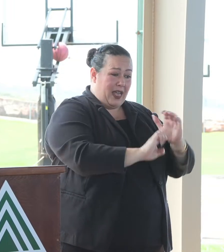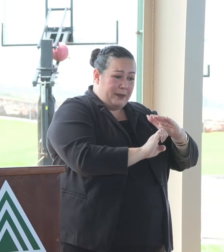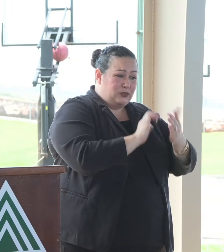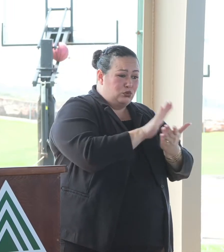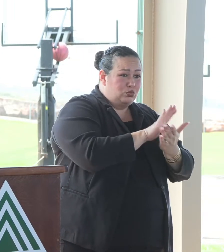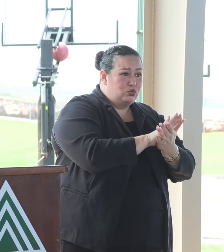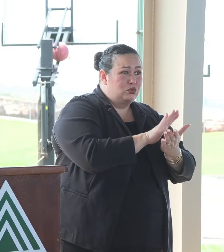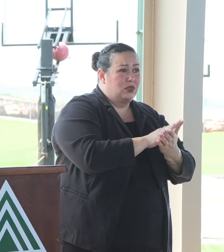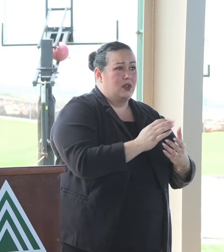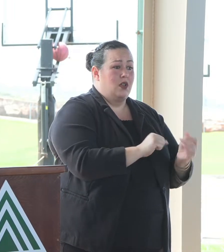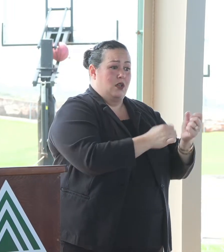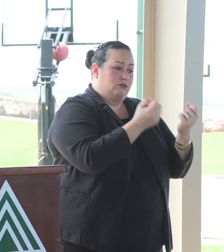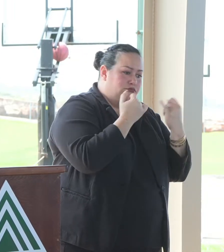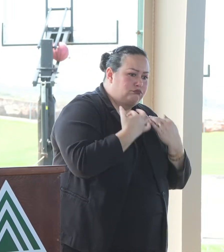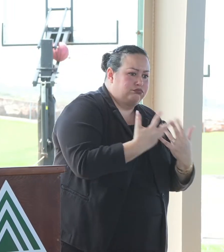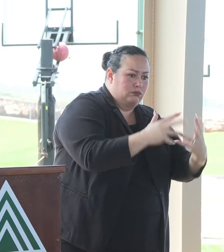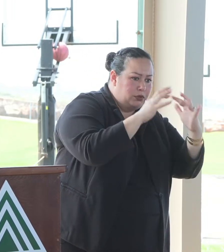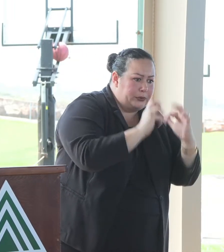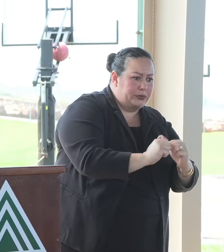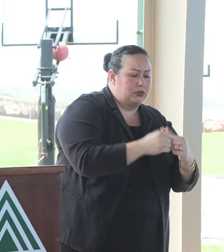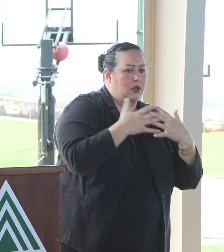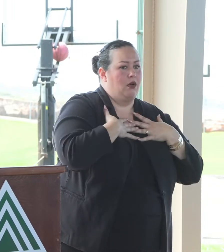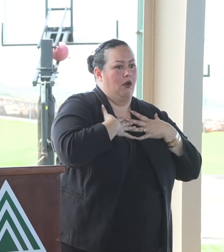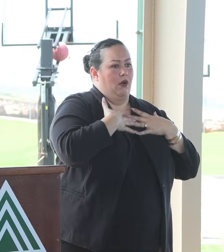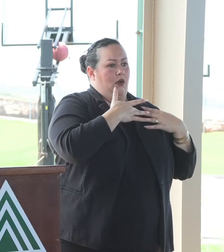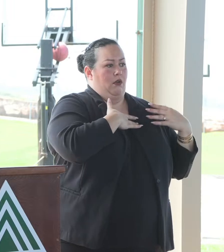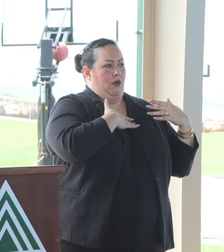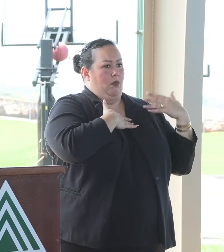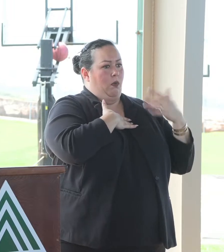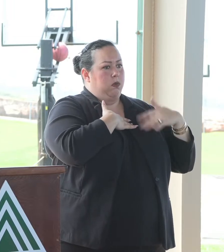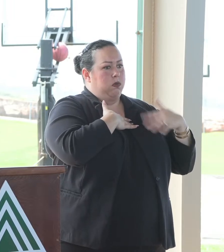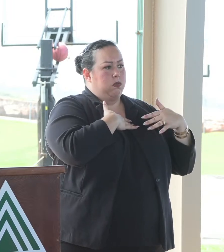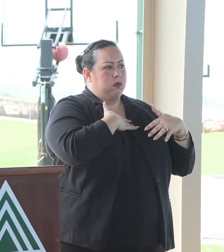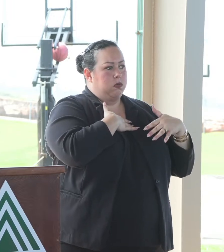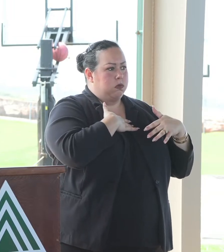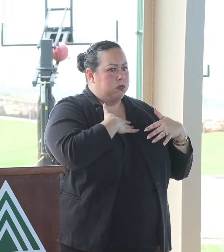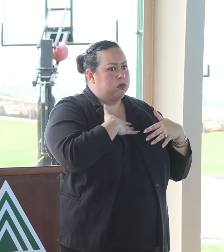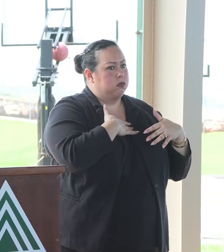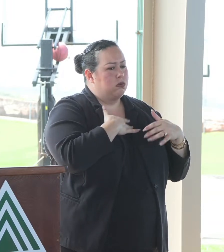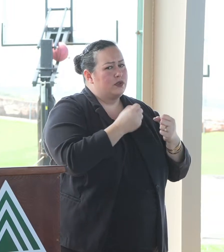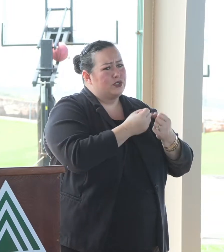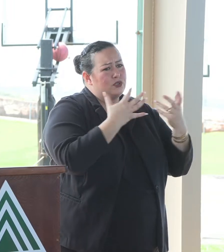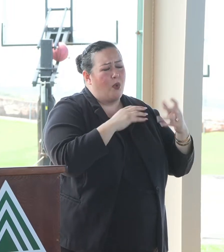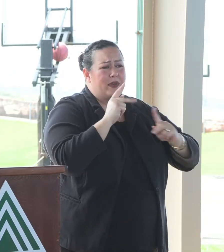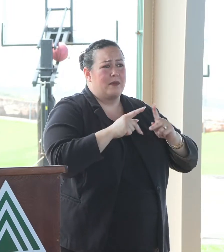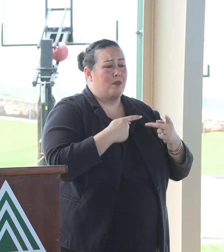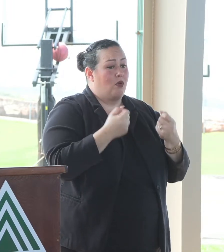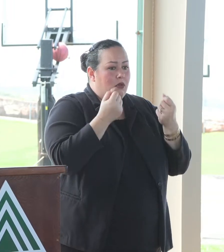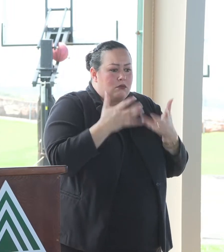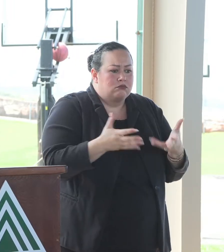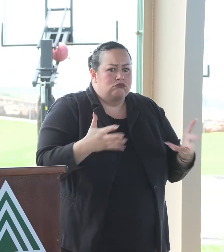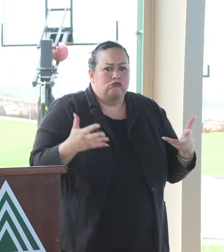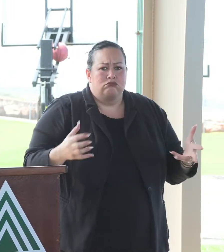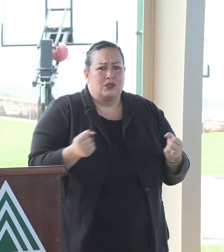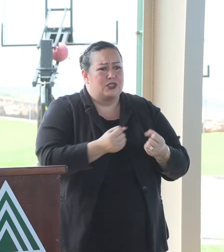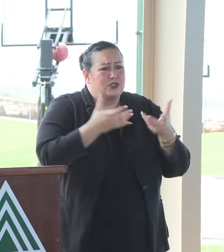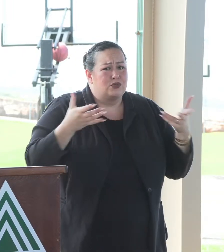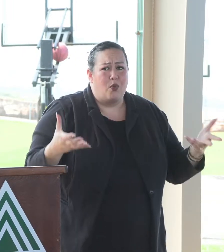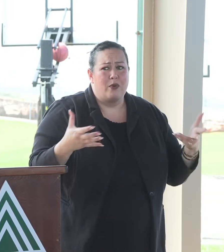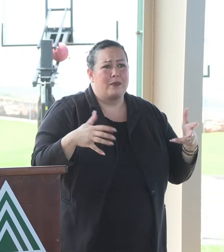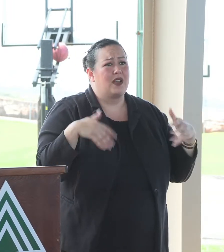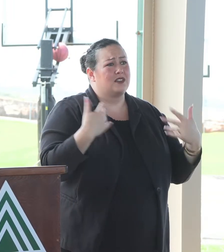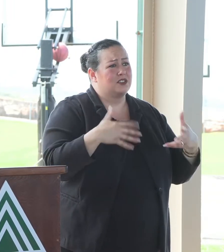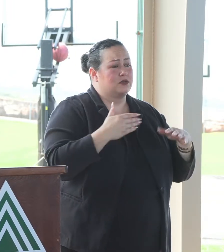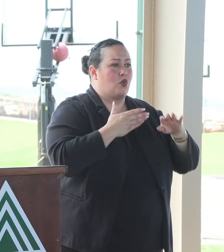the greatest heartbreak really occurred in many ways as far as losing structures. So many people lost so much. We know that well